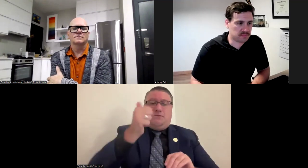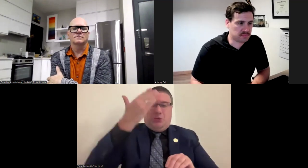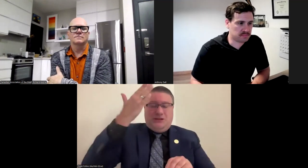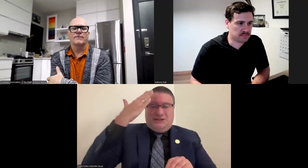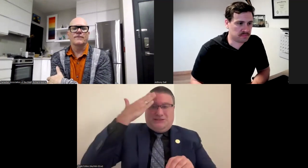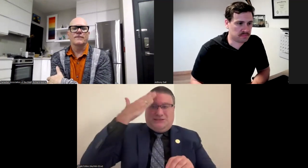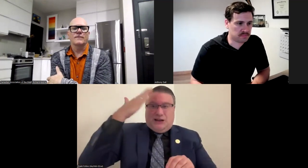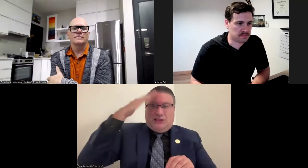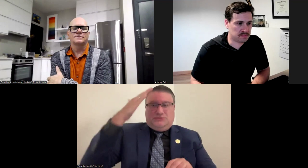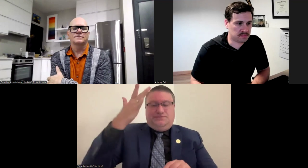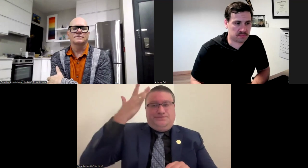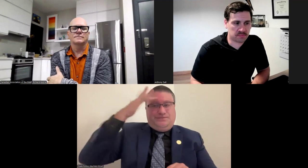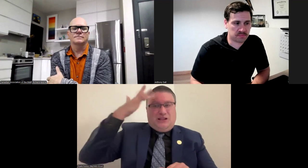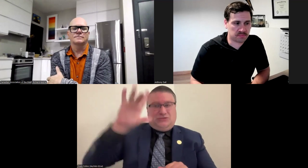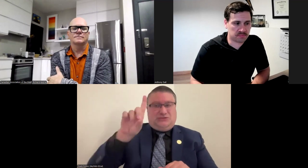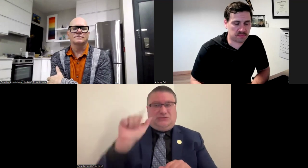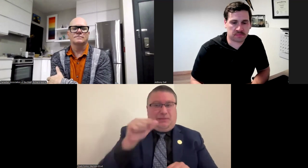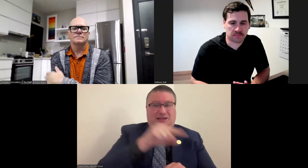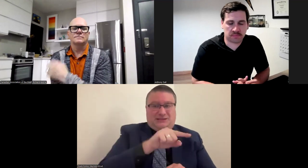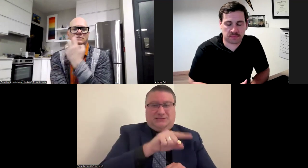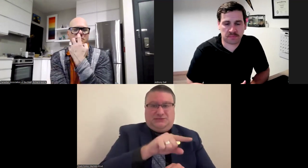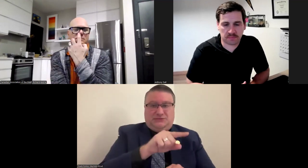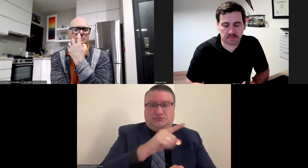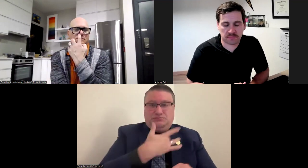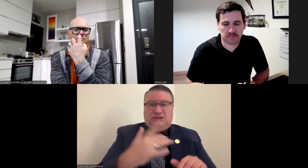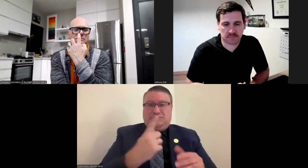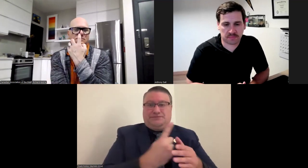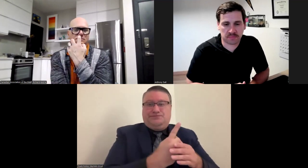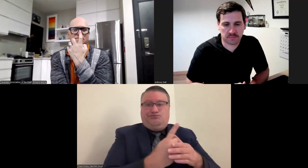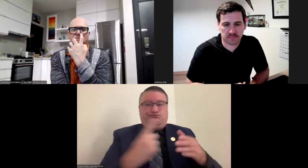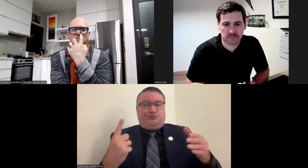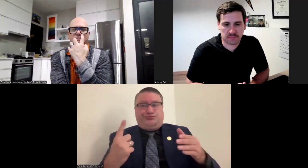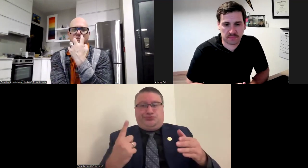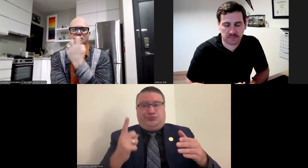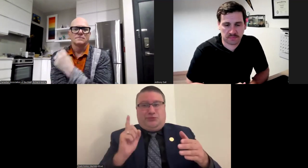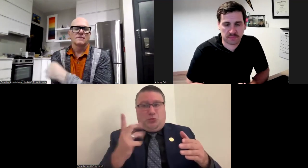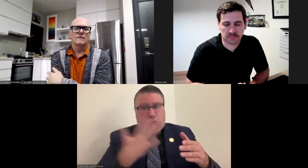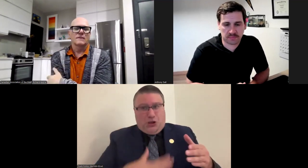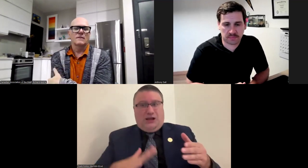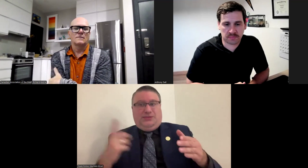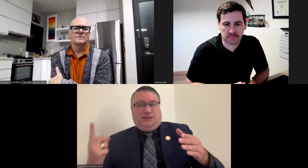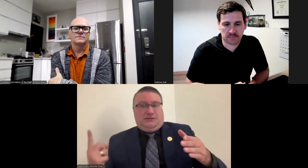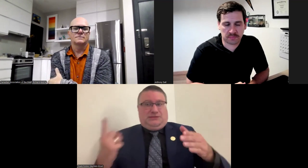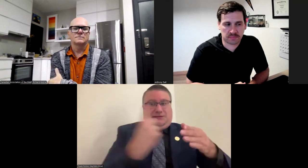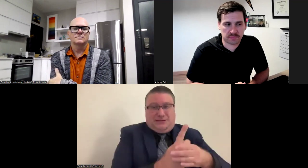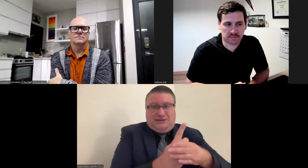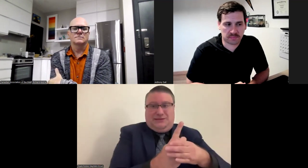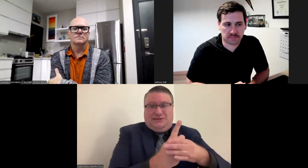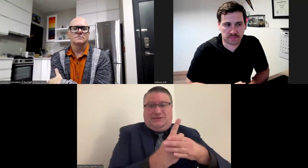content is appropriate and also fits for deaf